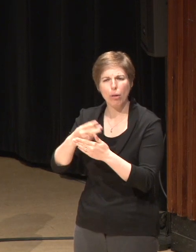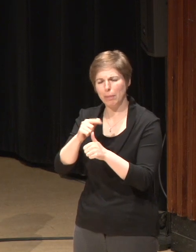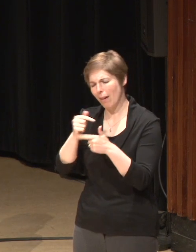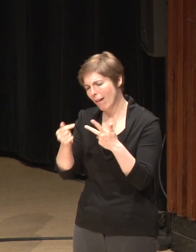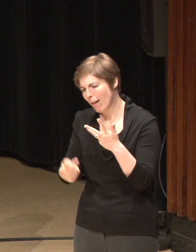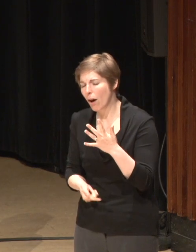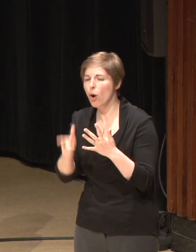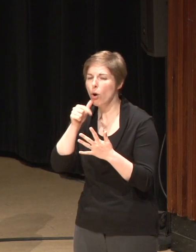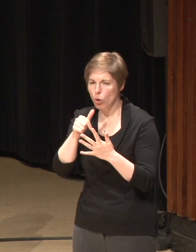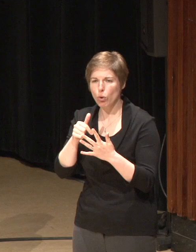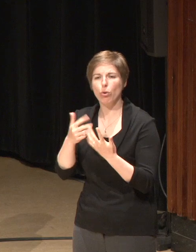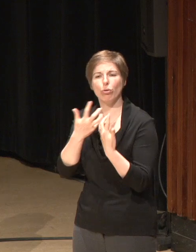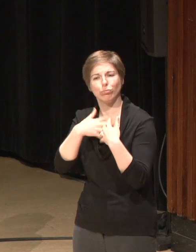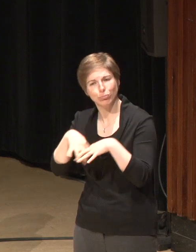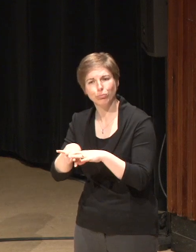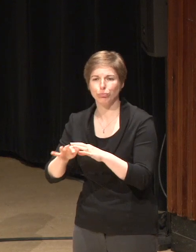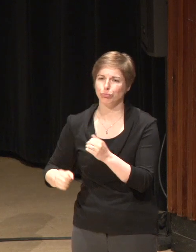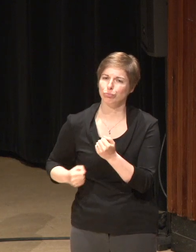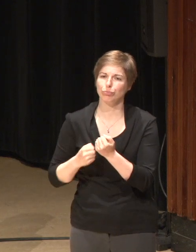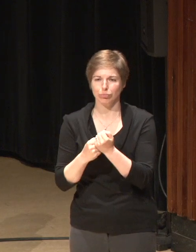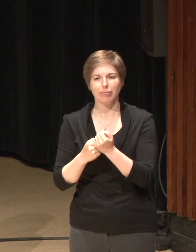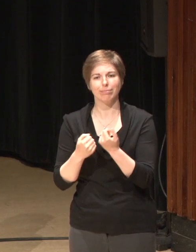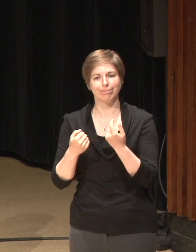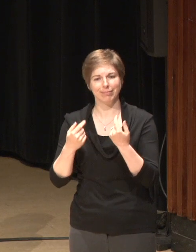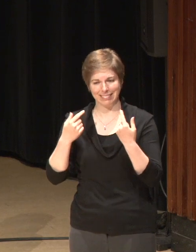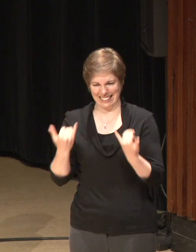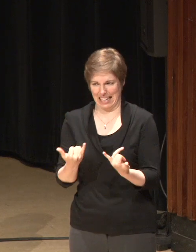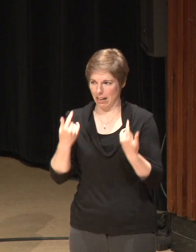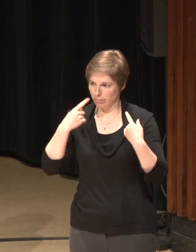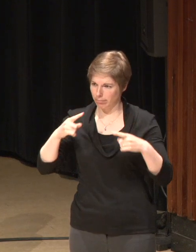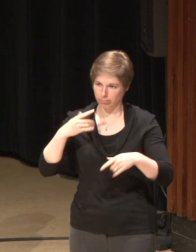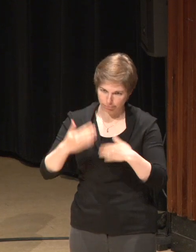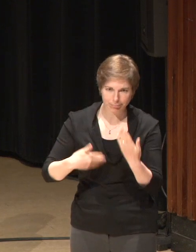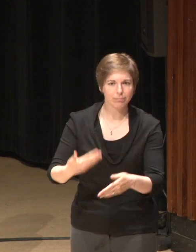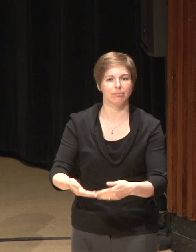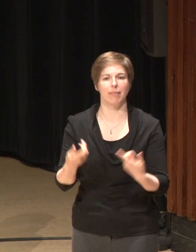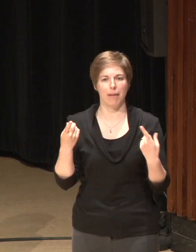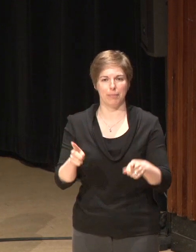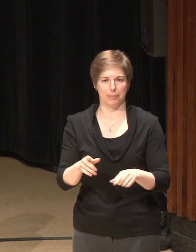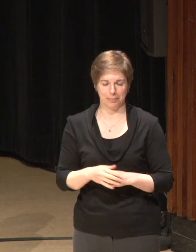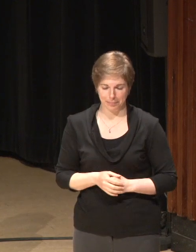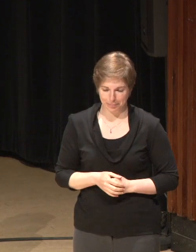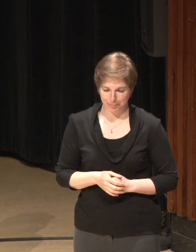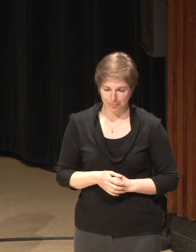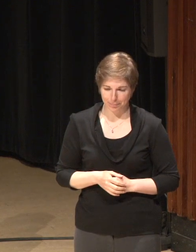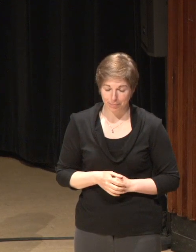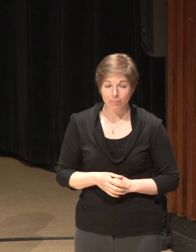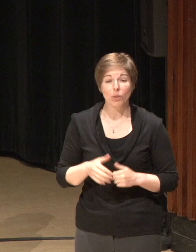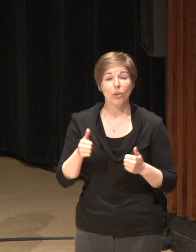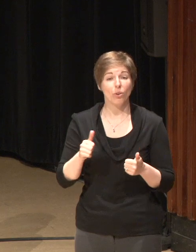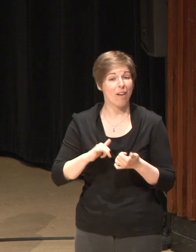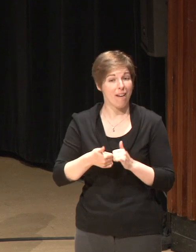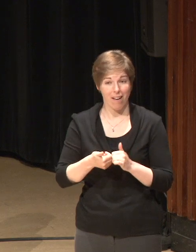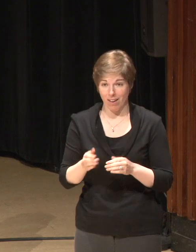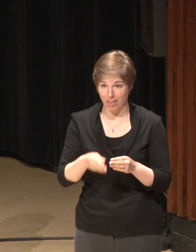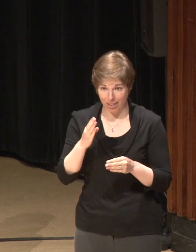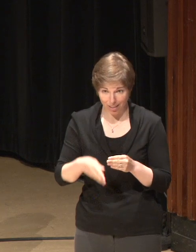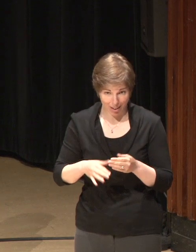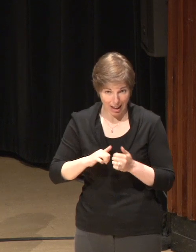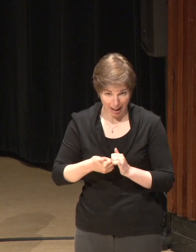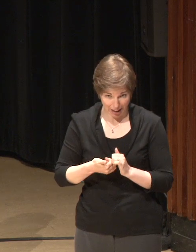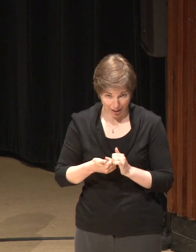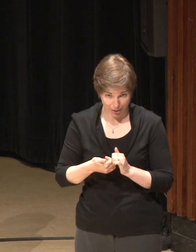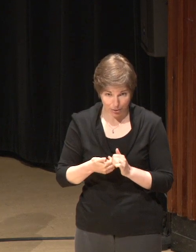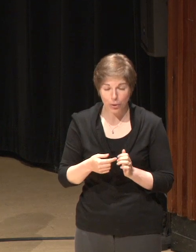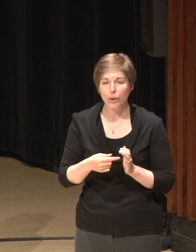Your continued involvement is greatly appreciated. A wonderful way to conclude today's convocation and to celebrate student success is by